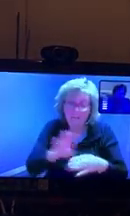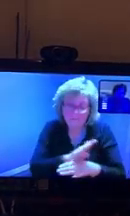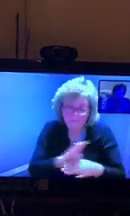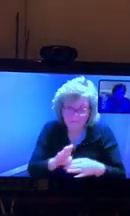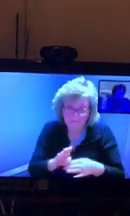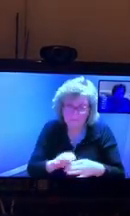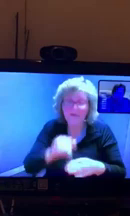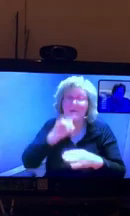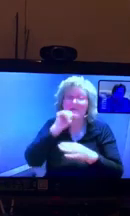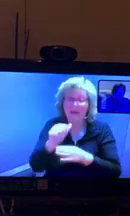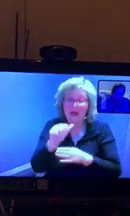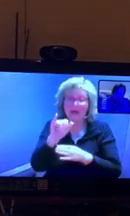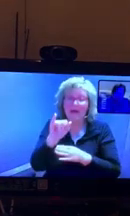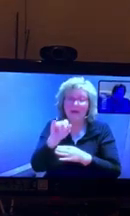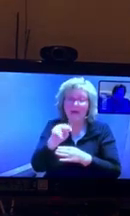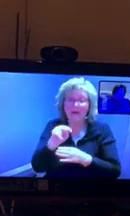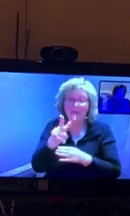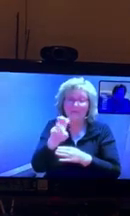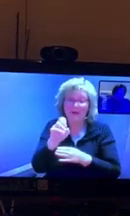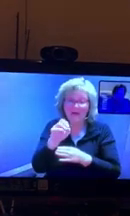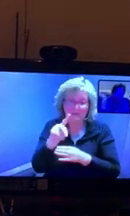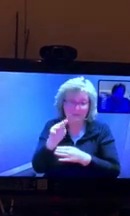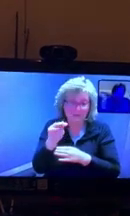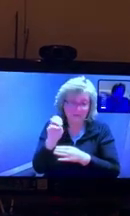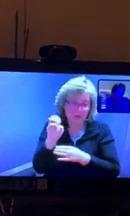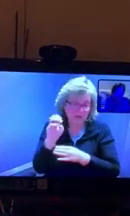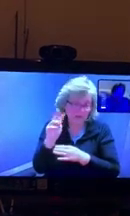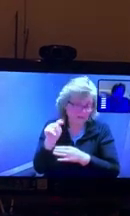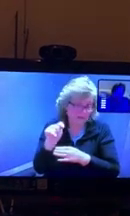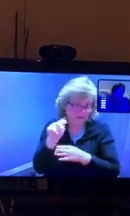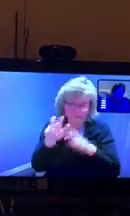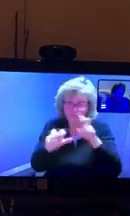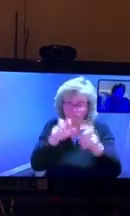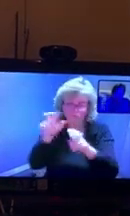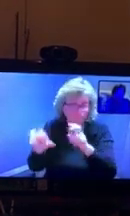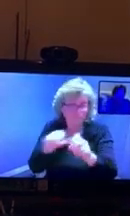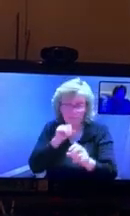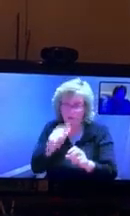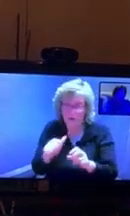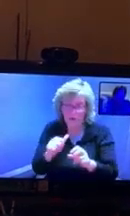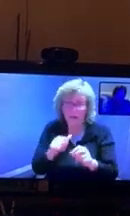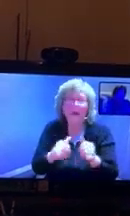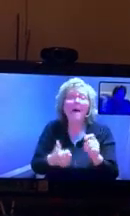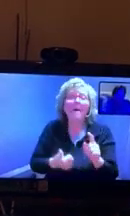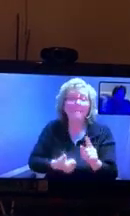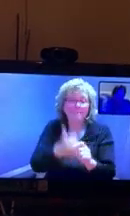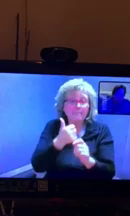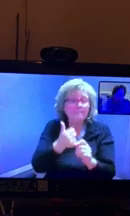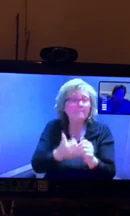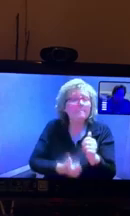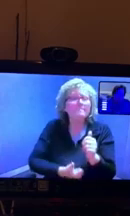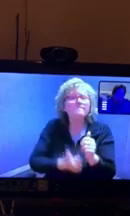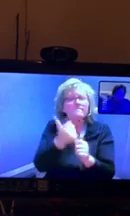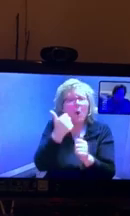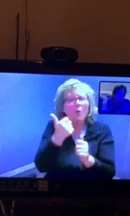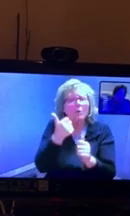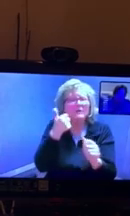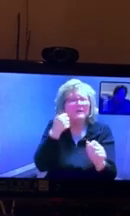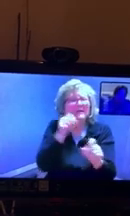get maximum exposure with our crowdfund through the people that are coming in on referral, and everybody just